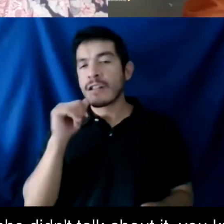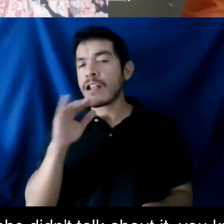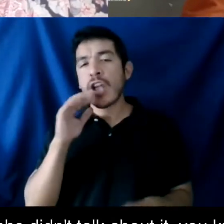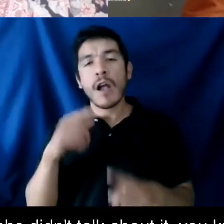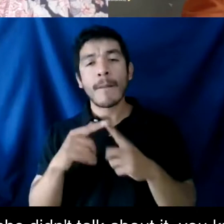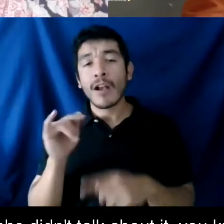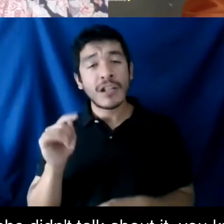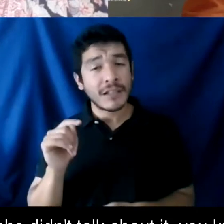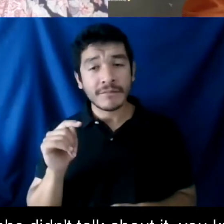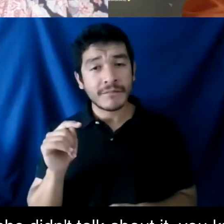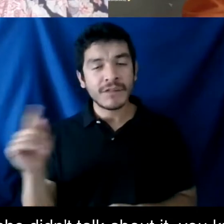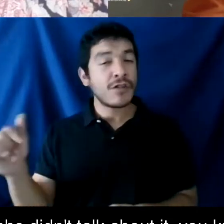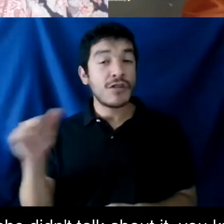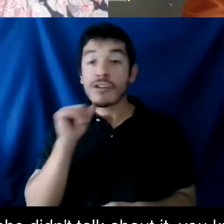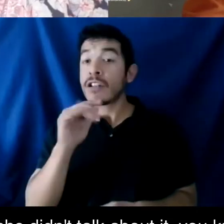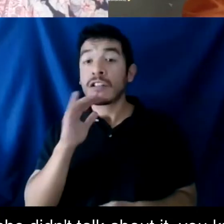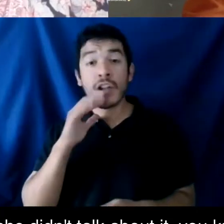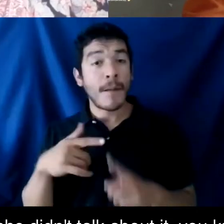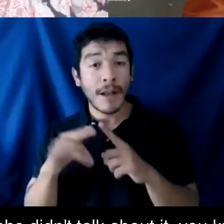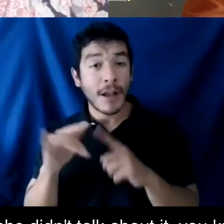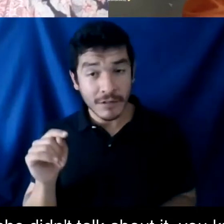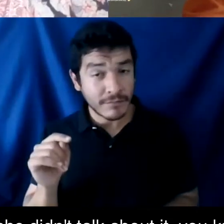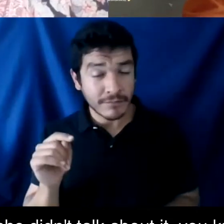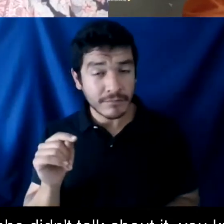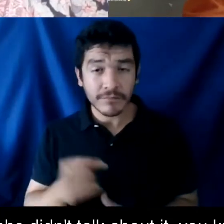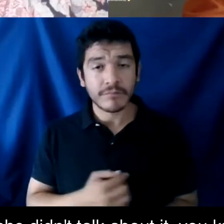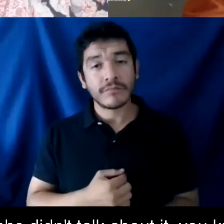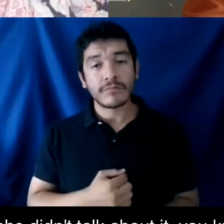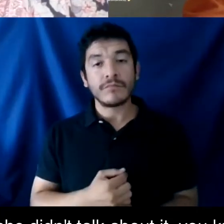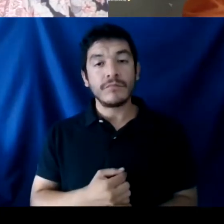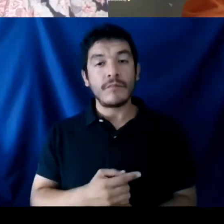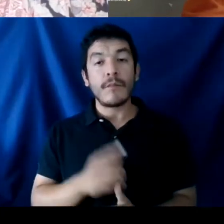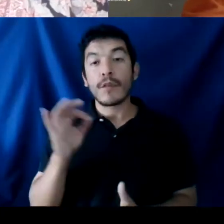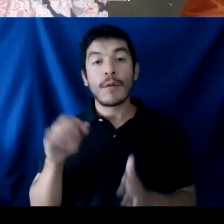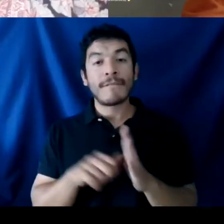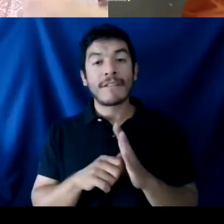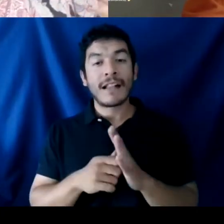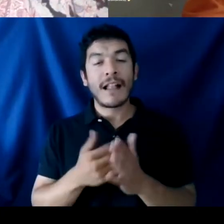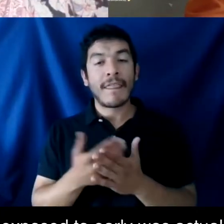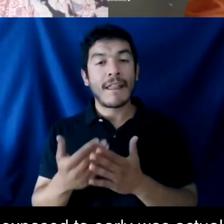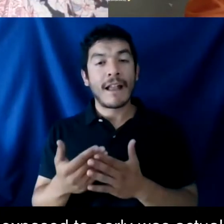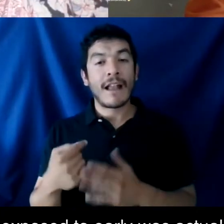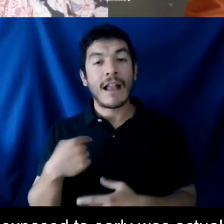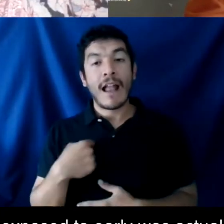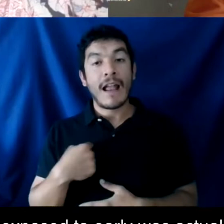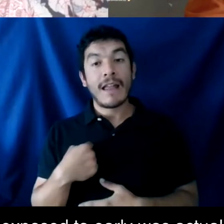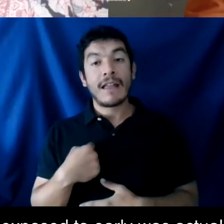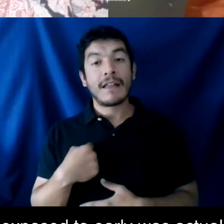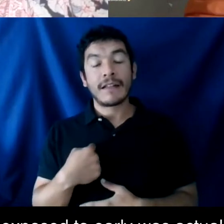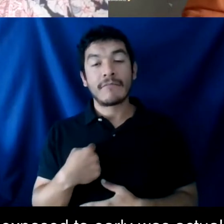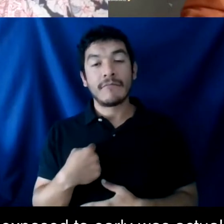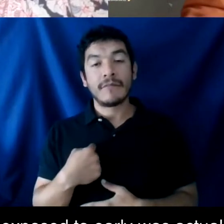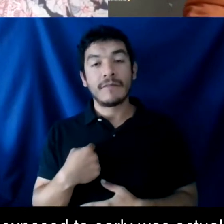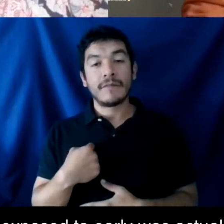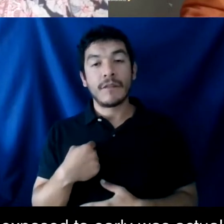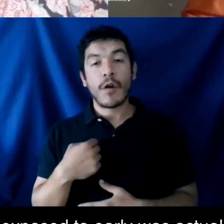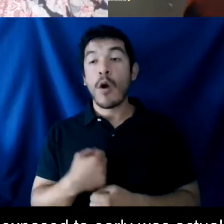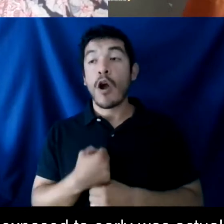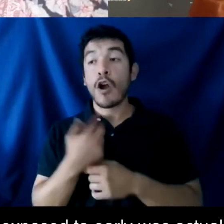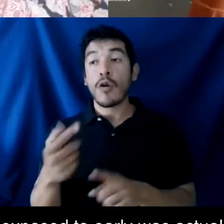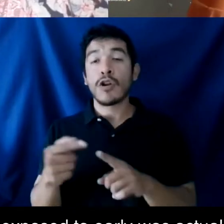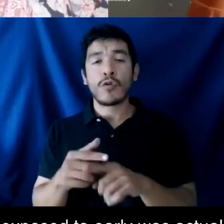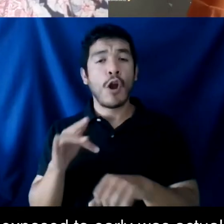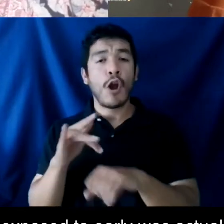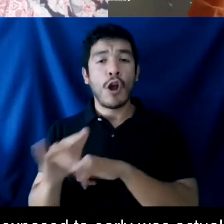it. She doesn't talk about it. And one of the key things that I was exposed to